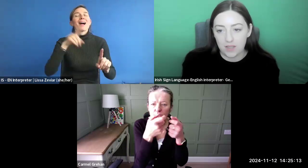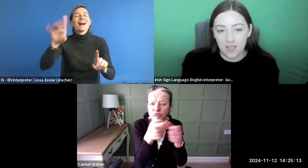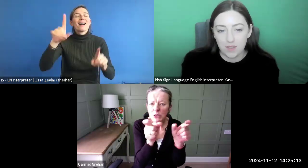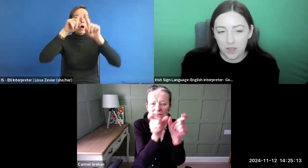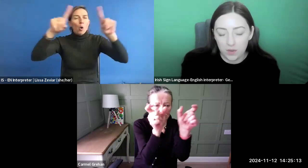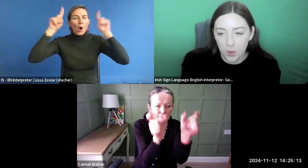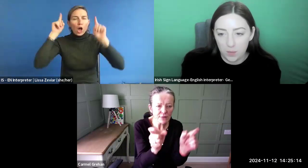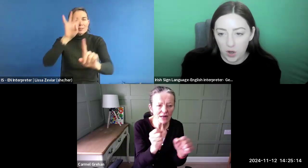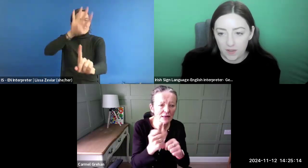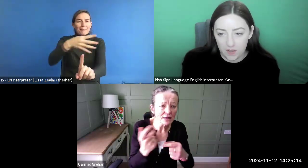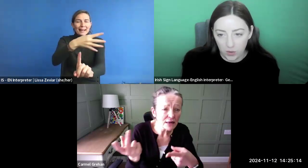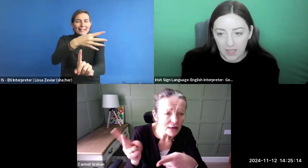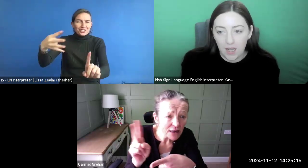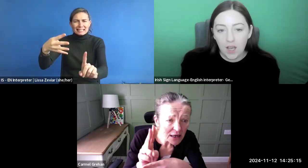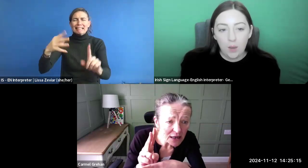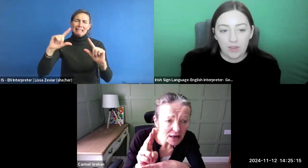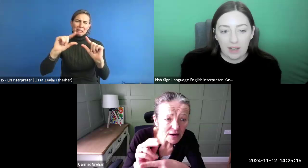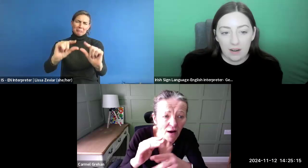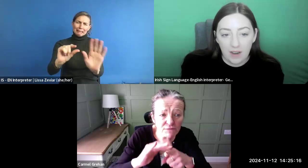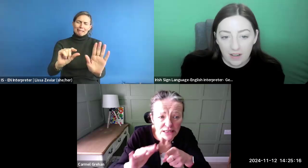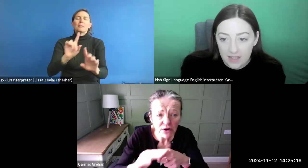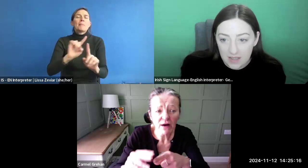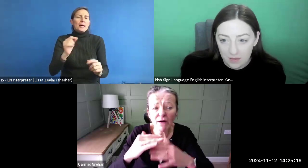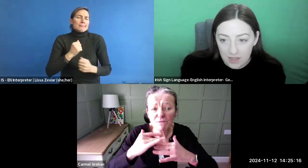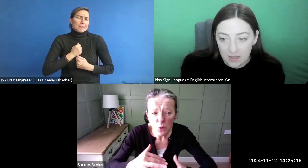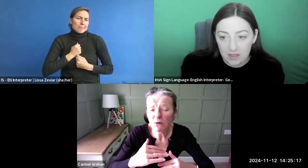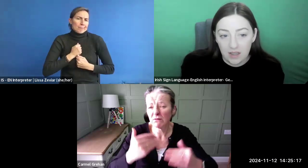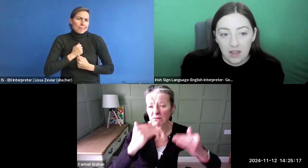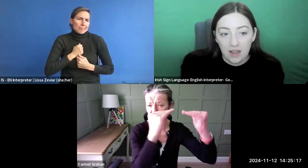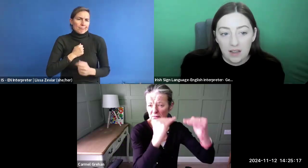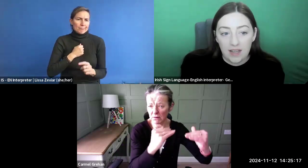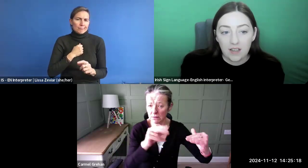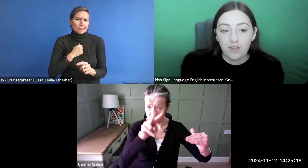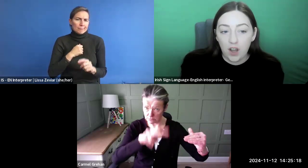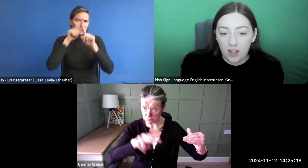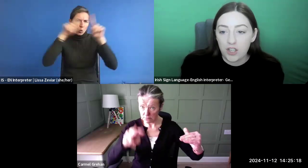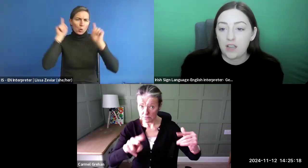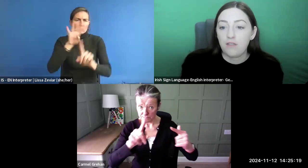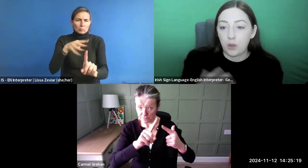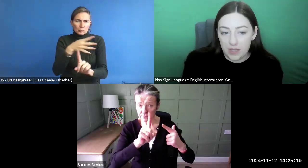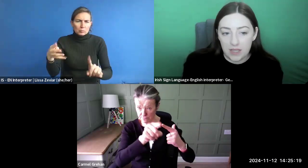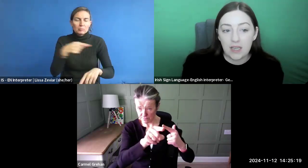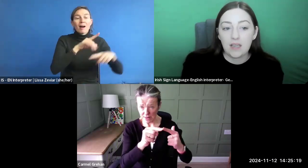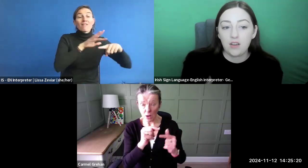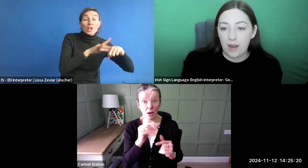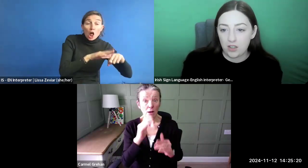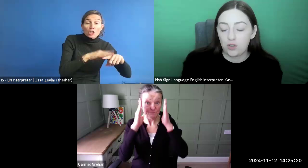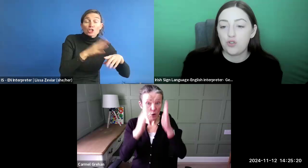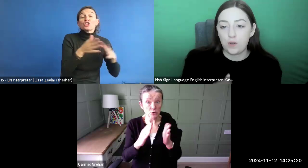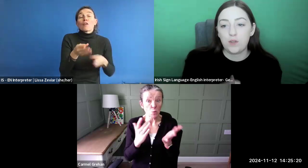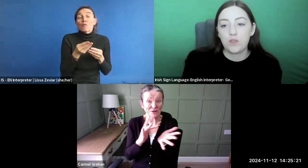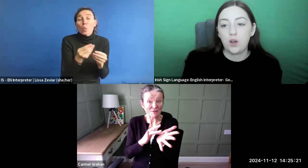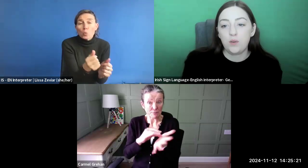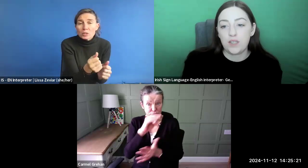the continuous assessment. So I know it's quite small on the screen, but there are various different things like phonology, fluency,